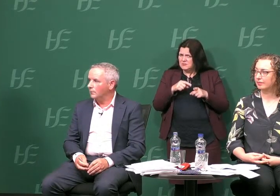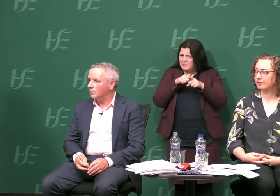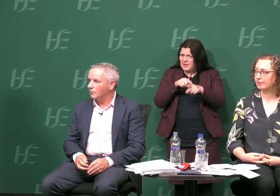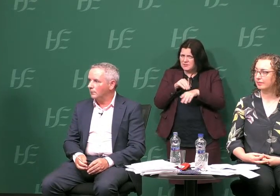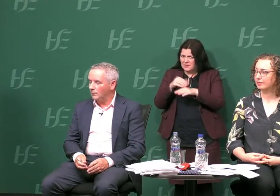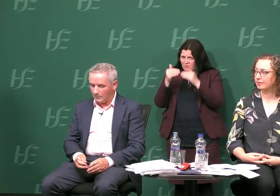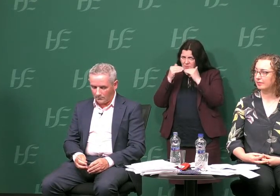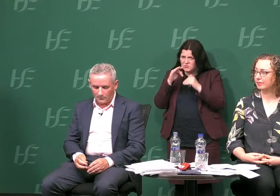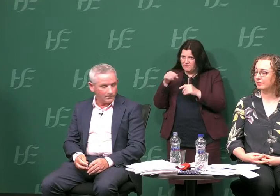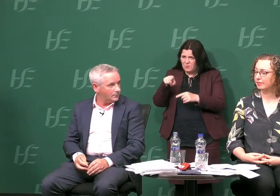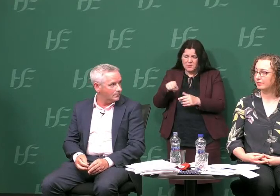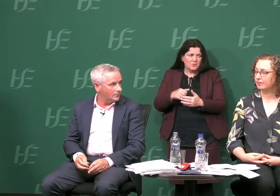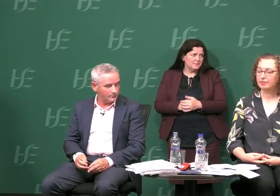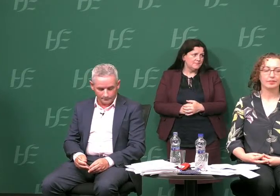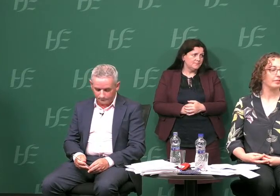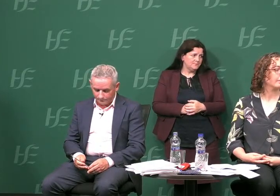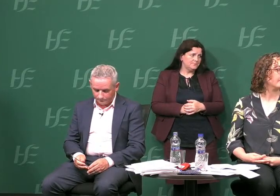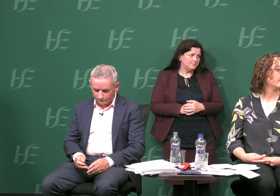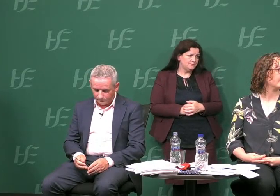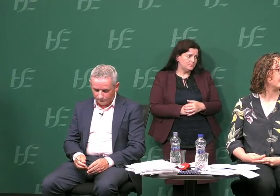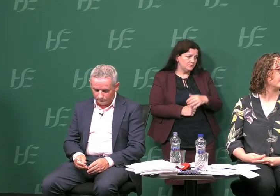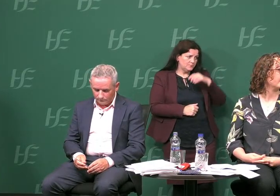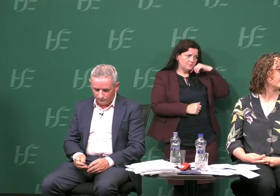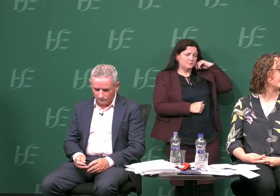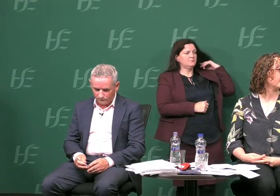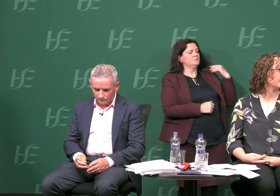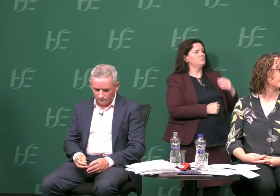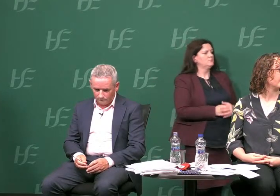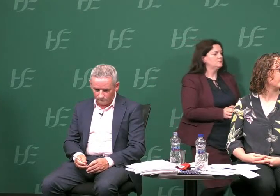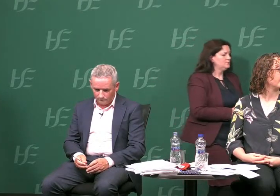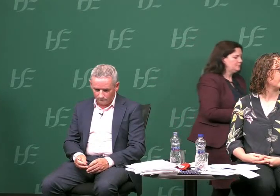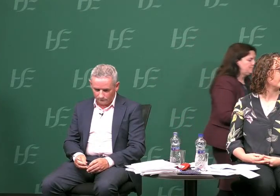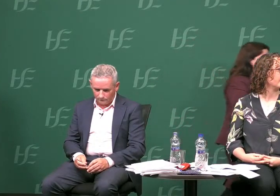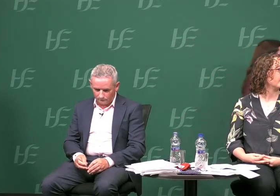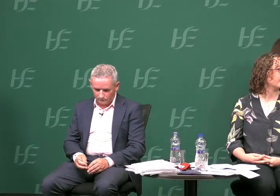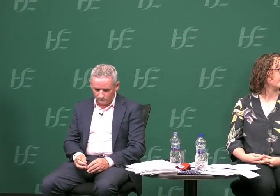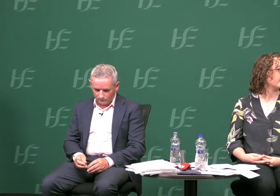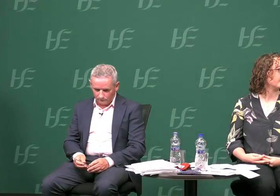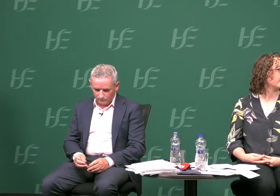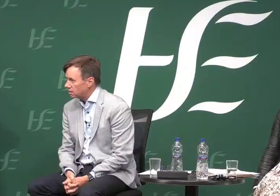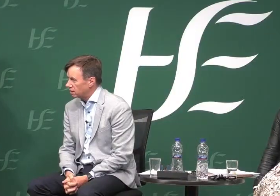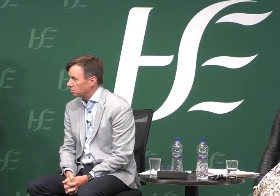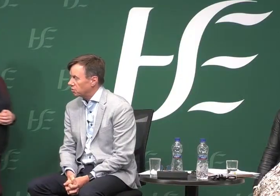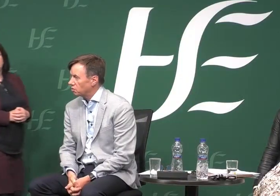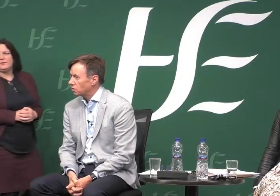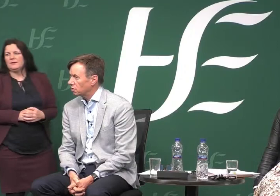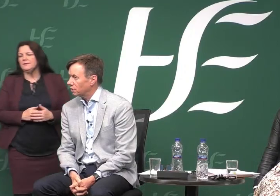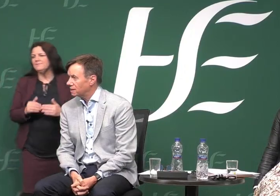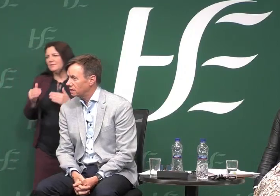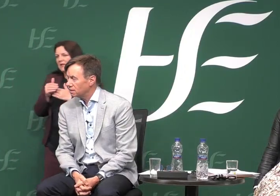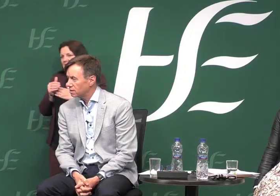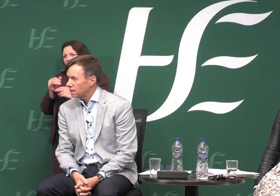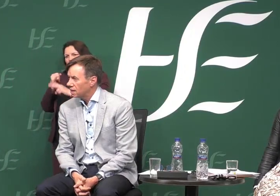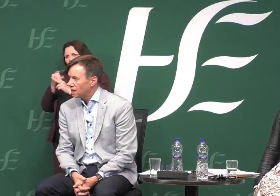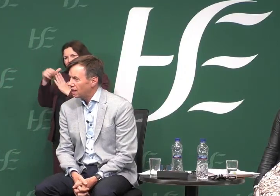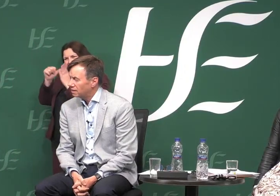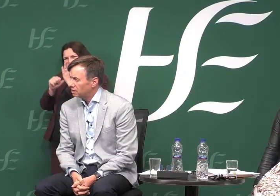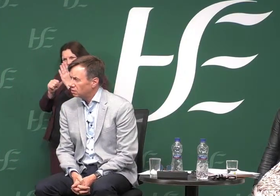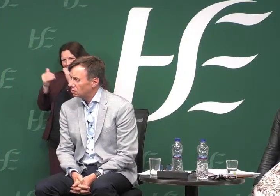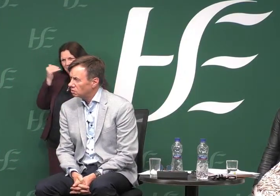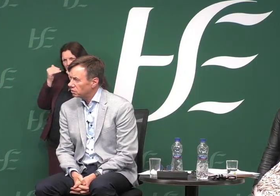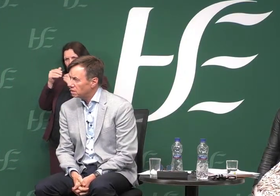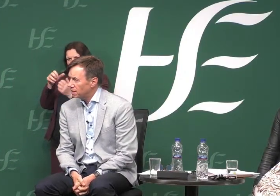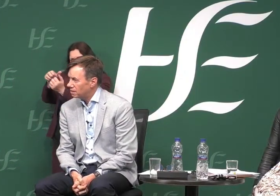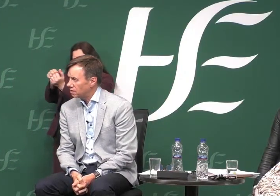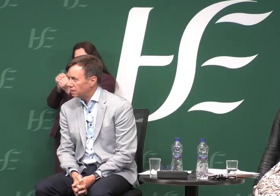information from you guys. Yeah. But they do extract information from the HSE to produce their waiting lists. I